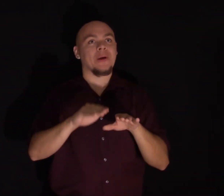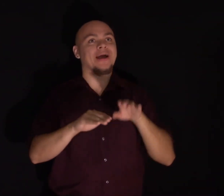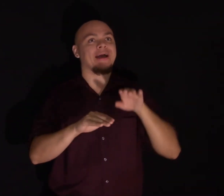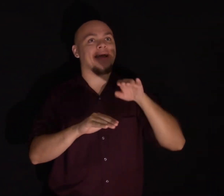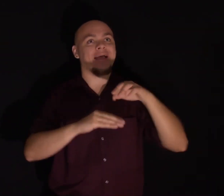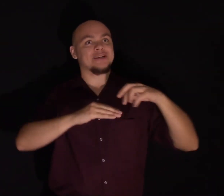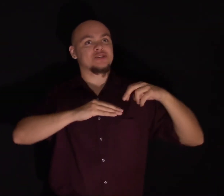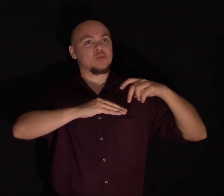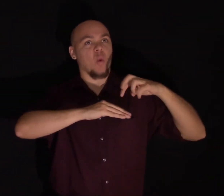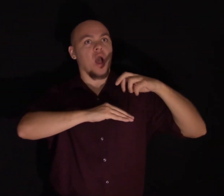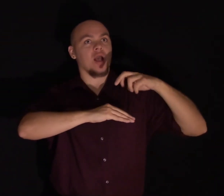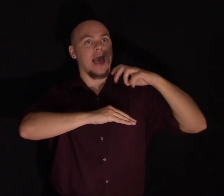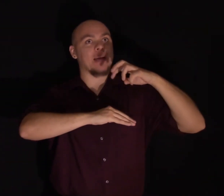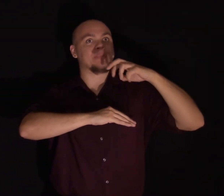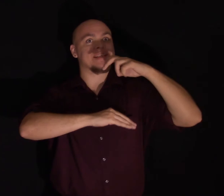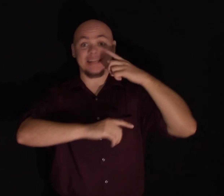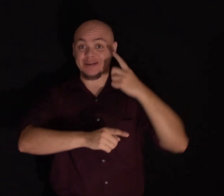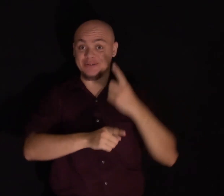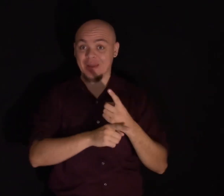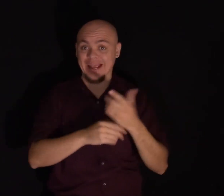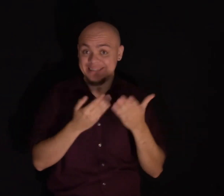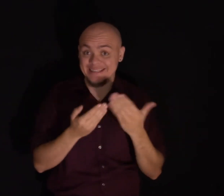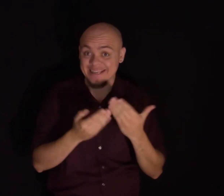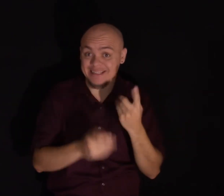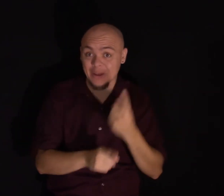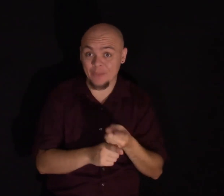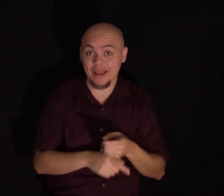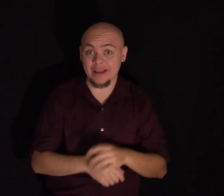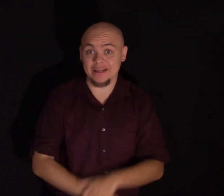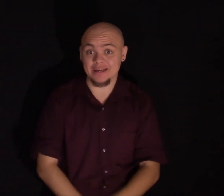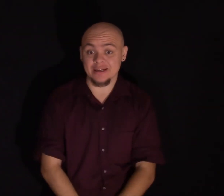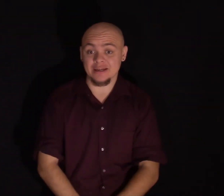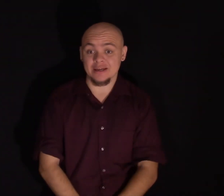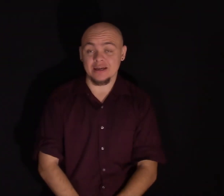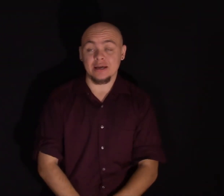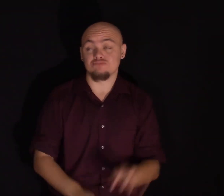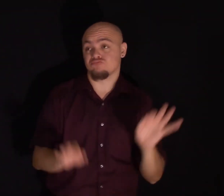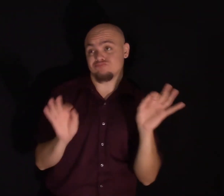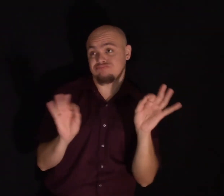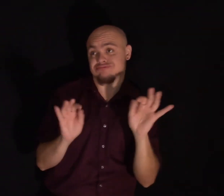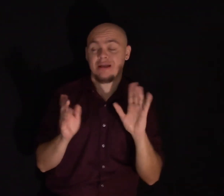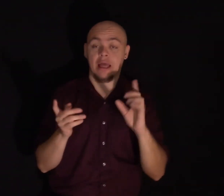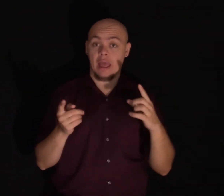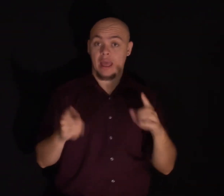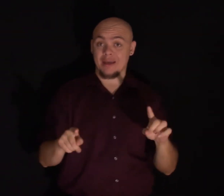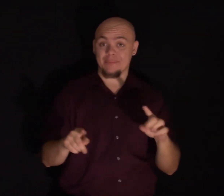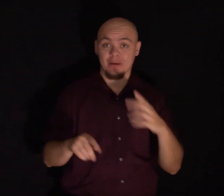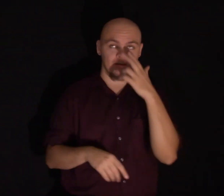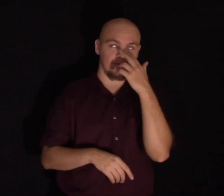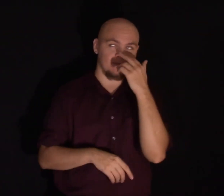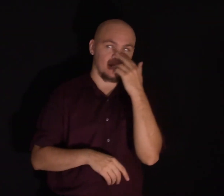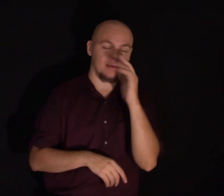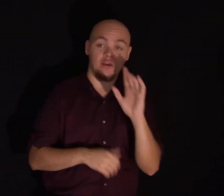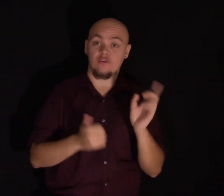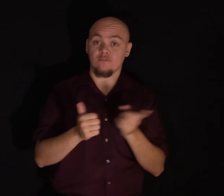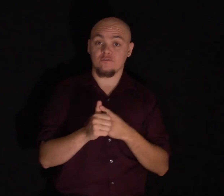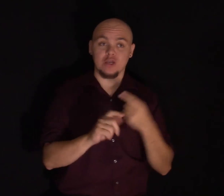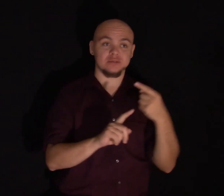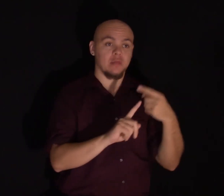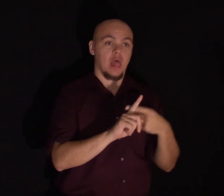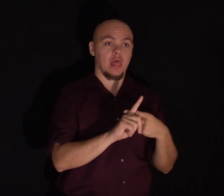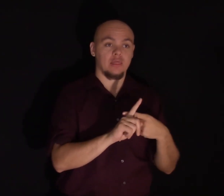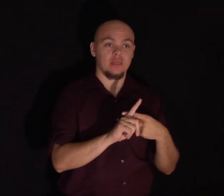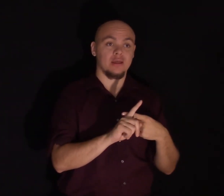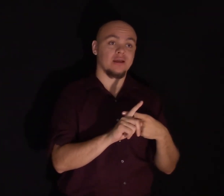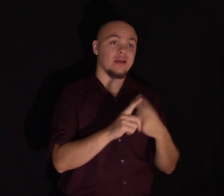stairs no big deal right but then funniest thing happened those first few months they